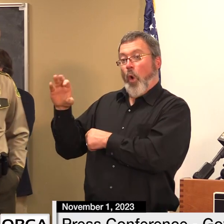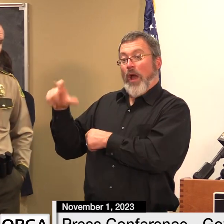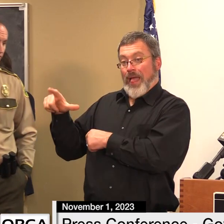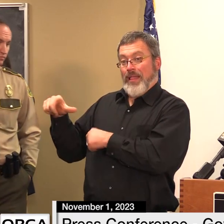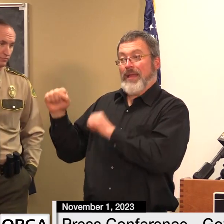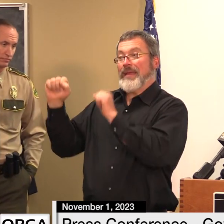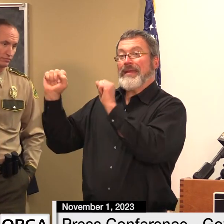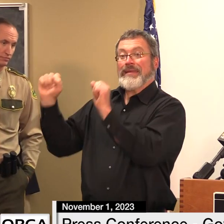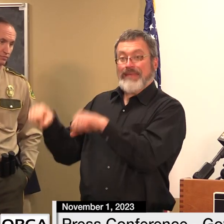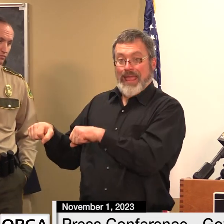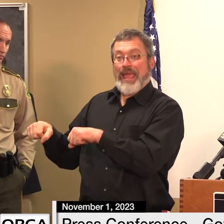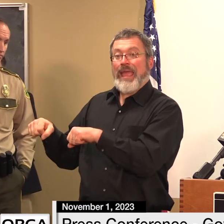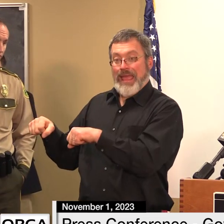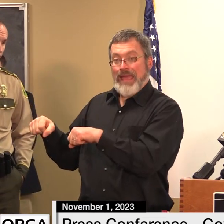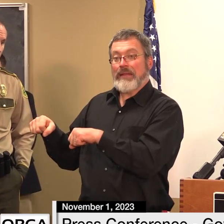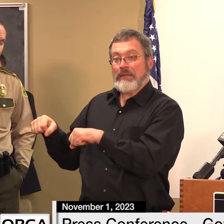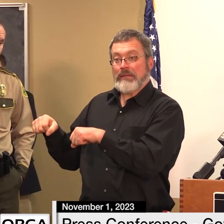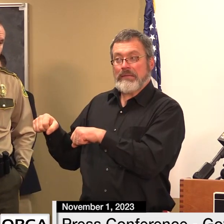can